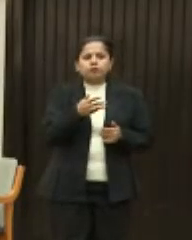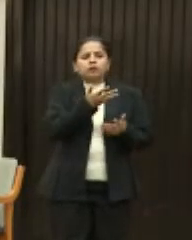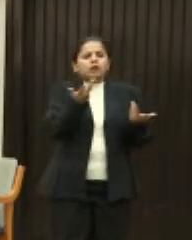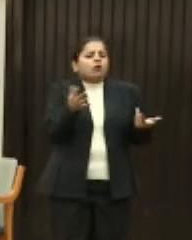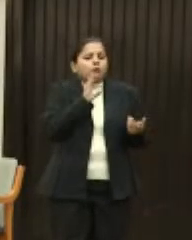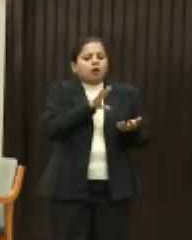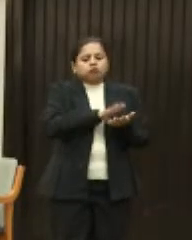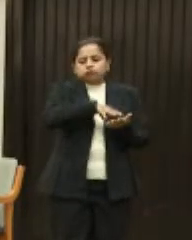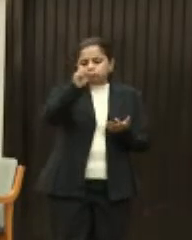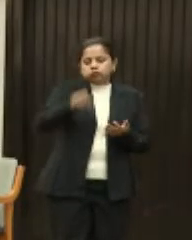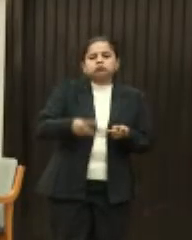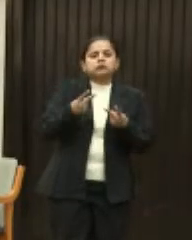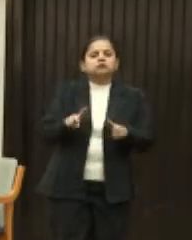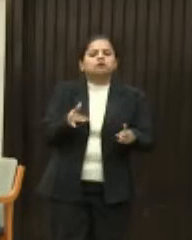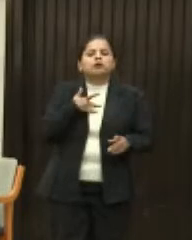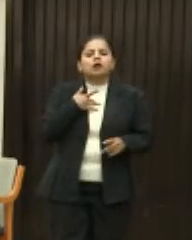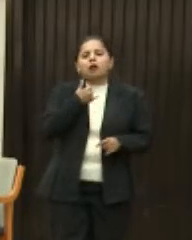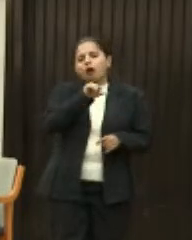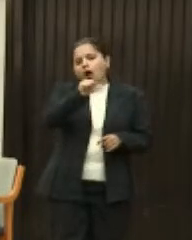revenue.